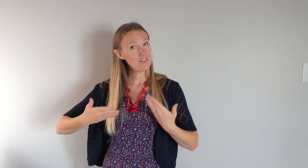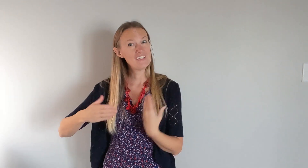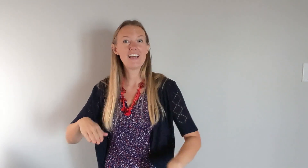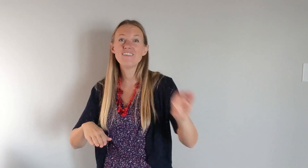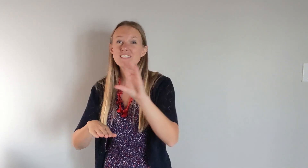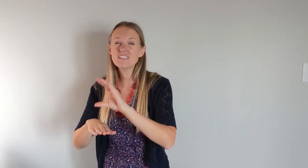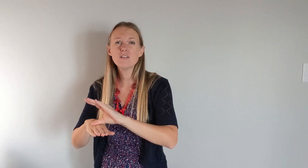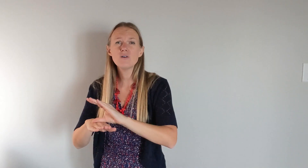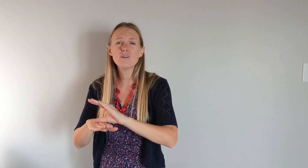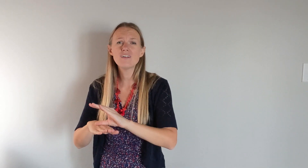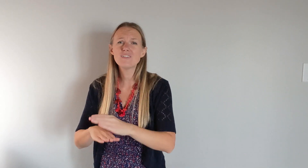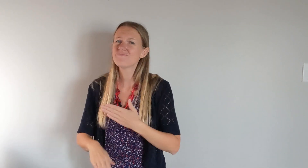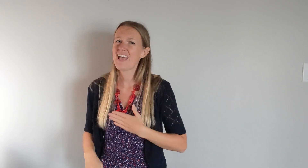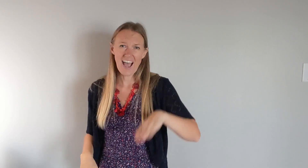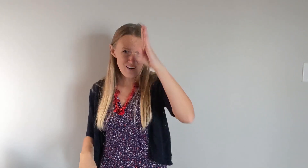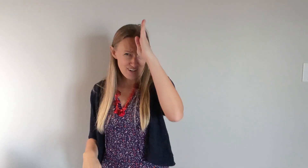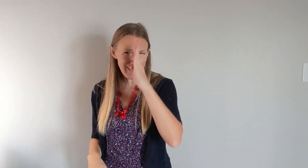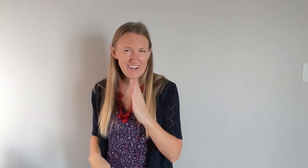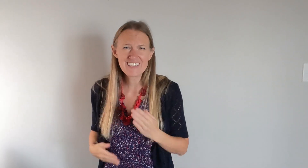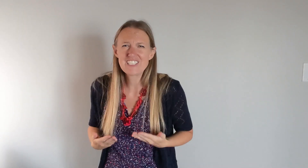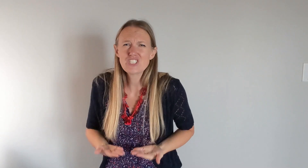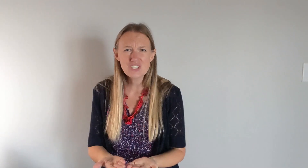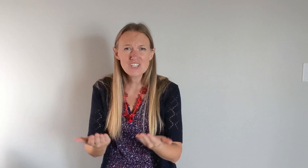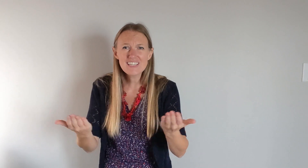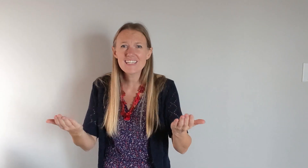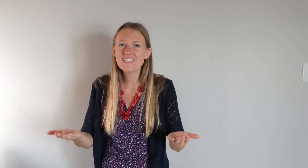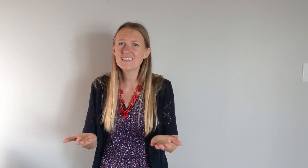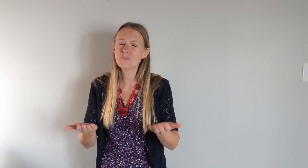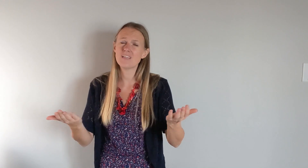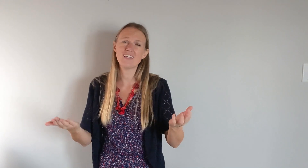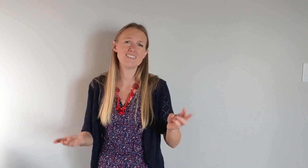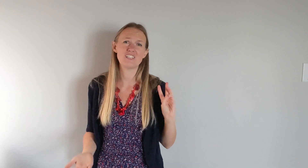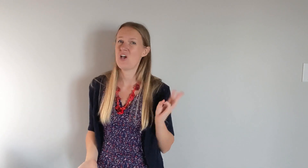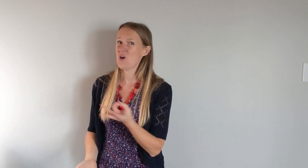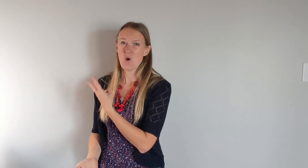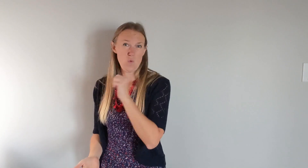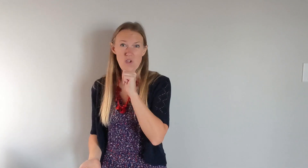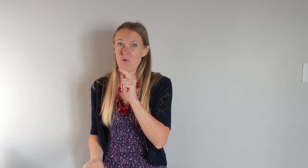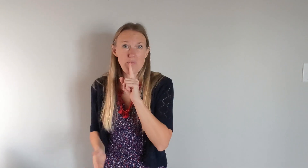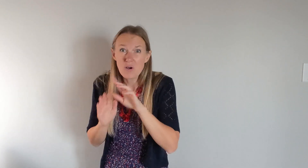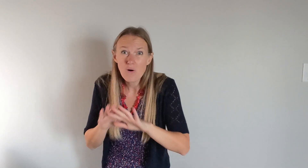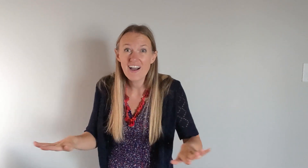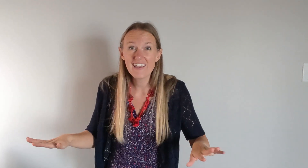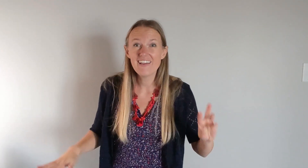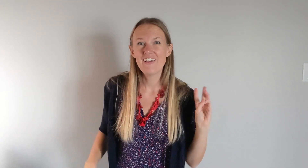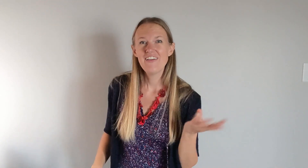in the house of the Lord. Our God is surely in this place. We won't be quiet.